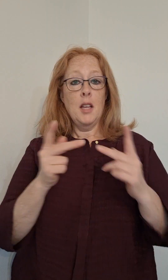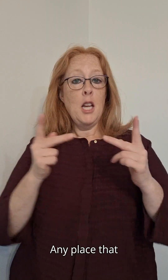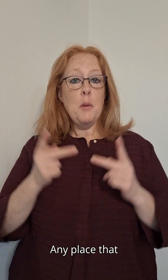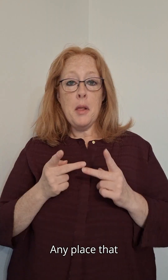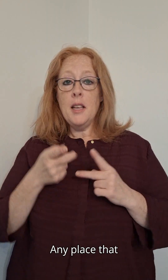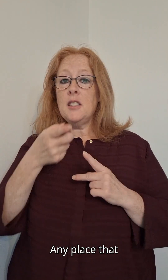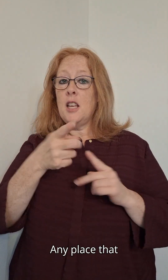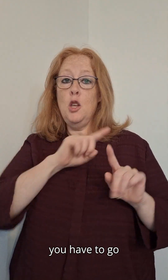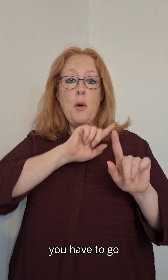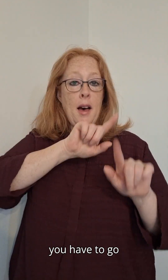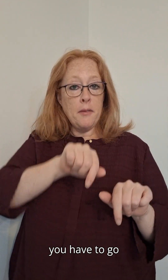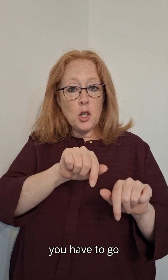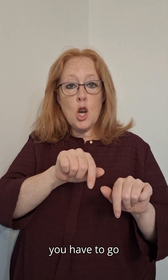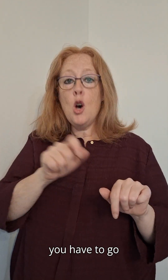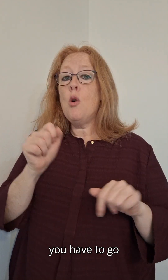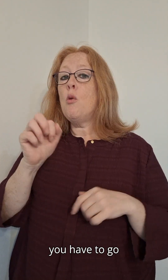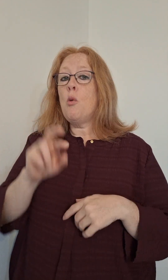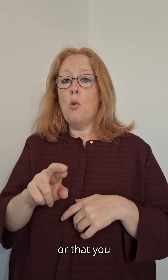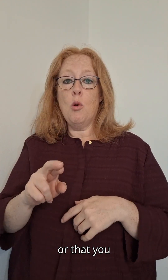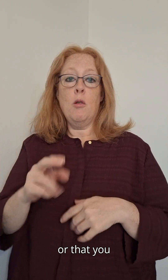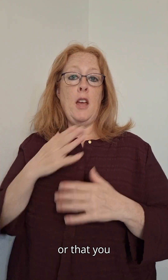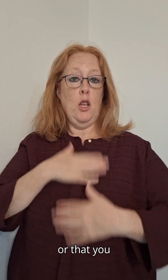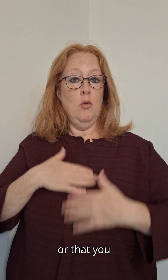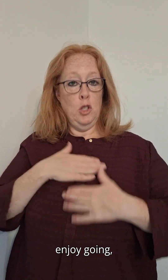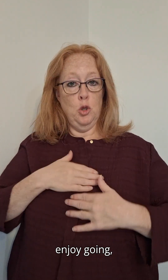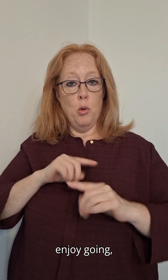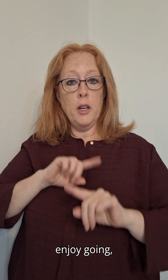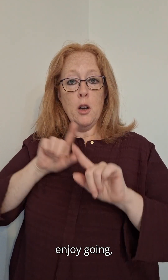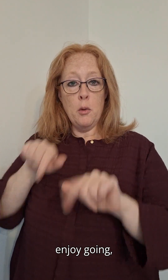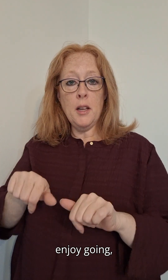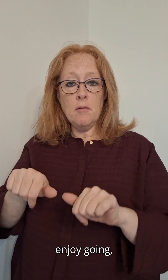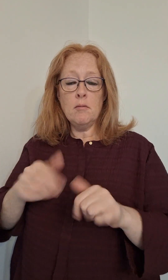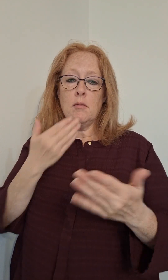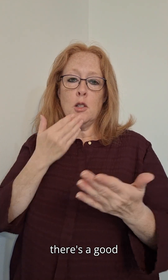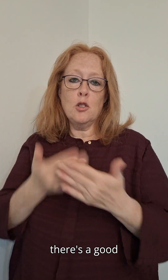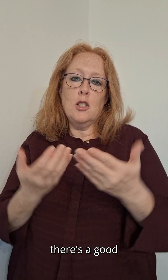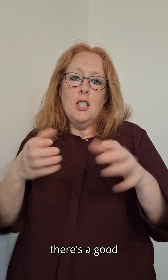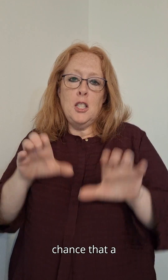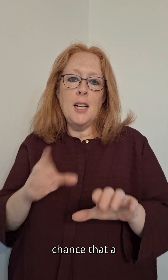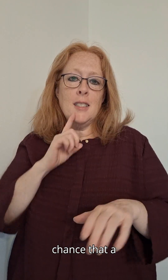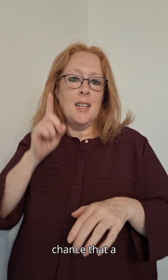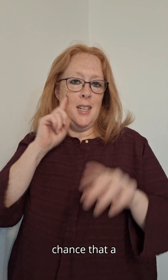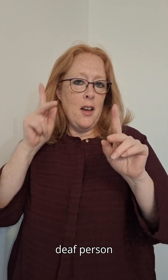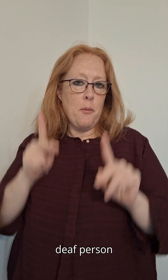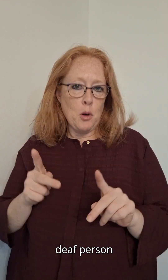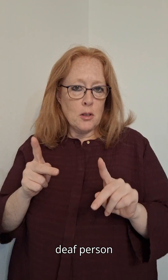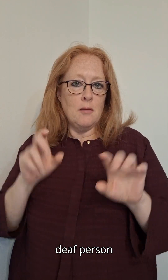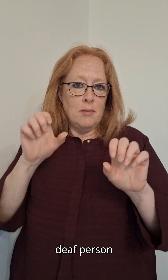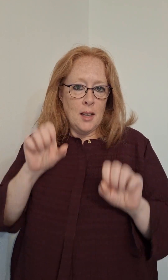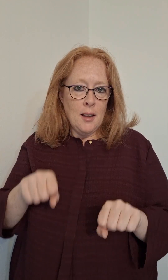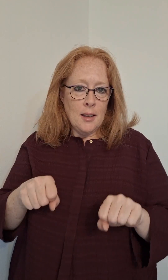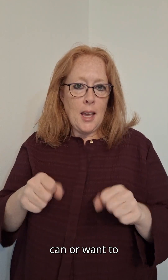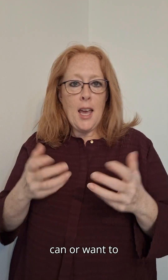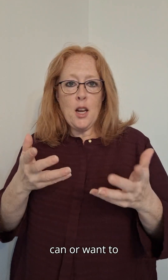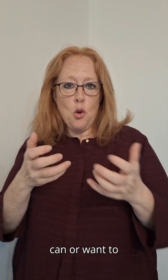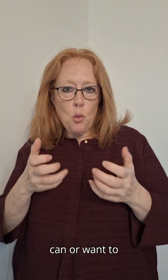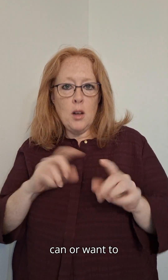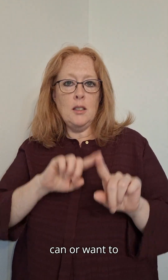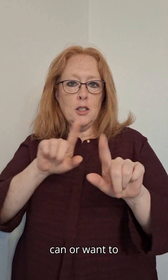Any place that you have to go or that you enjoy going, there's a good chance that a deaf person can or want to